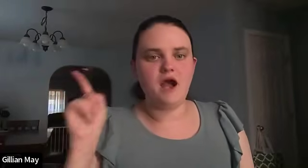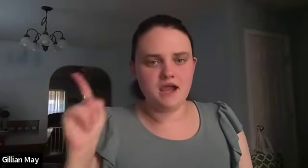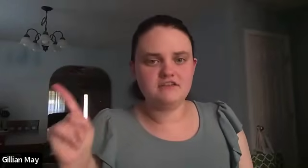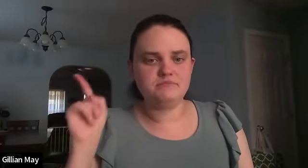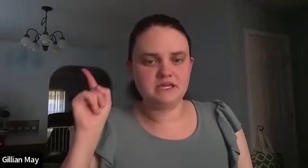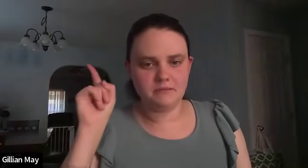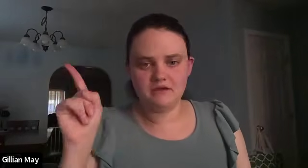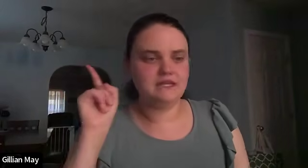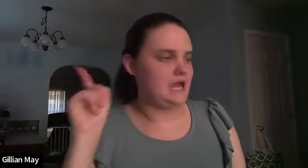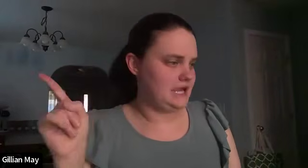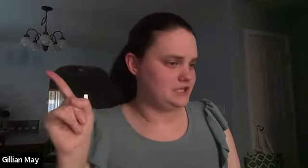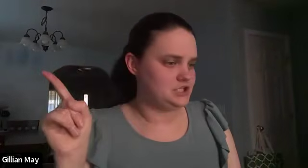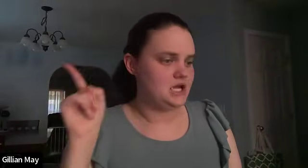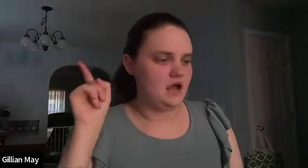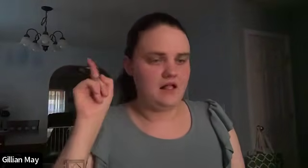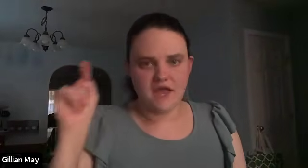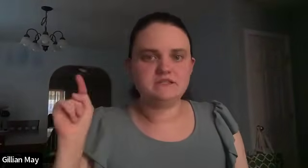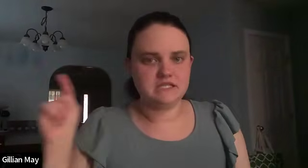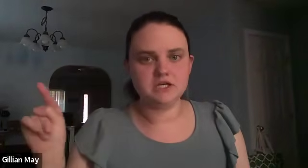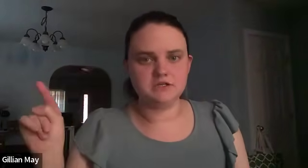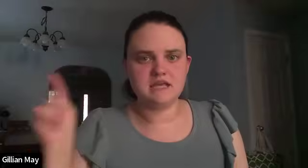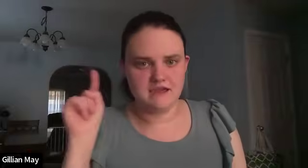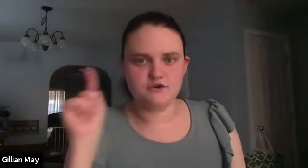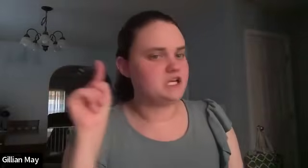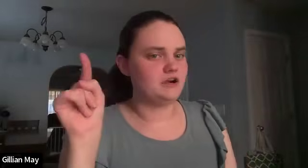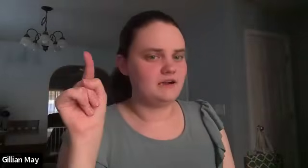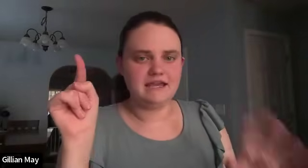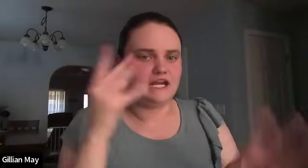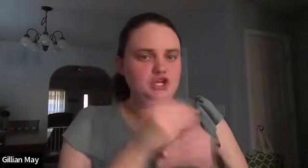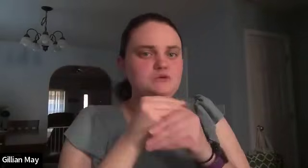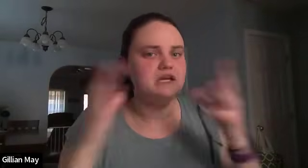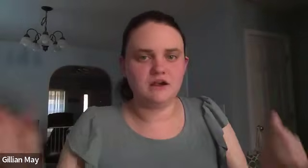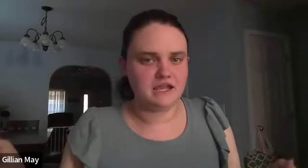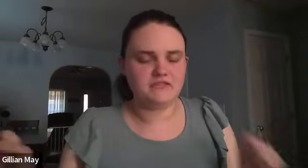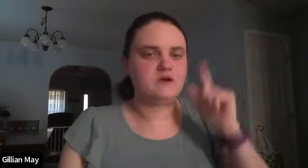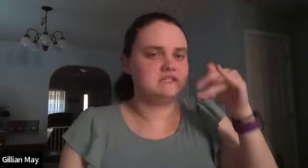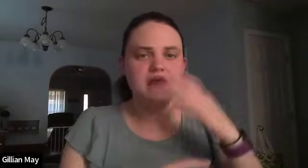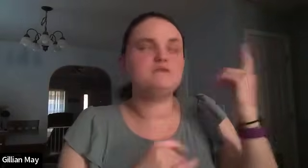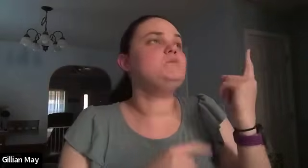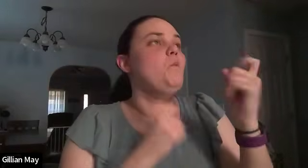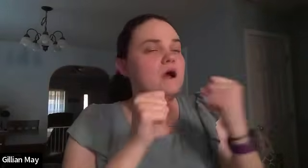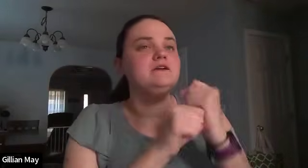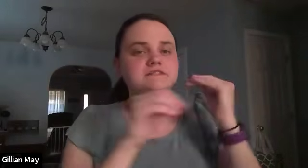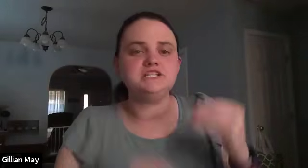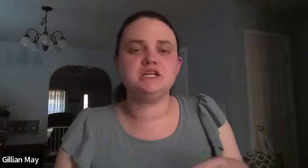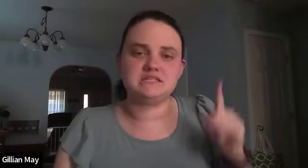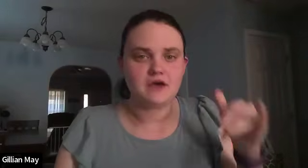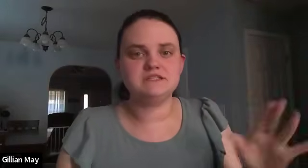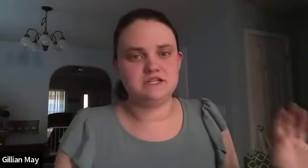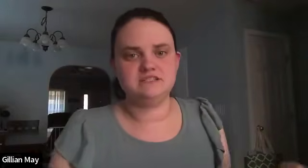I have been apparently aged 1,000 years every year. I get a new year. I get 1,000. Every 1 year of teaching is 1,000 years to